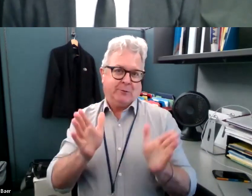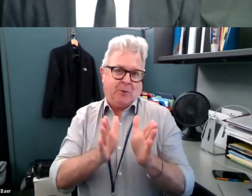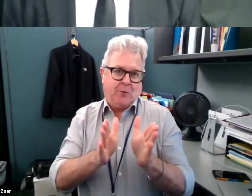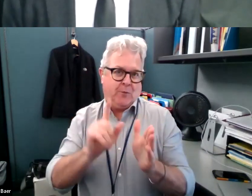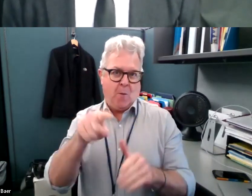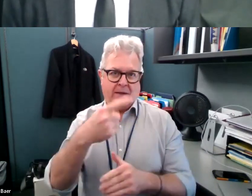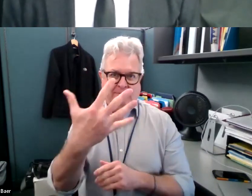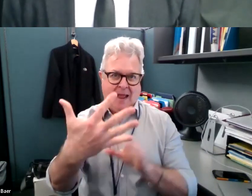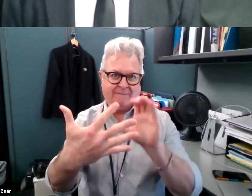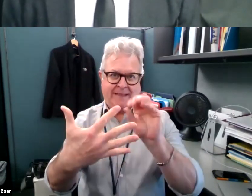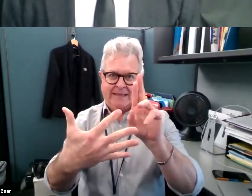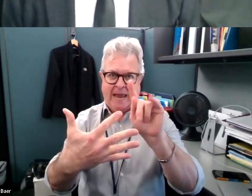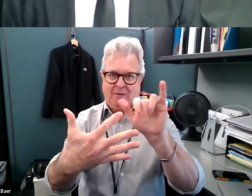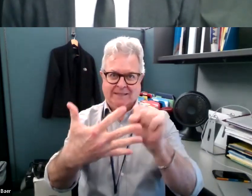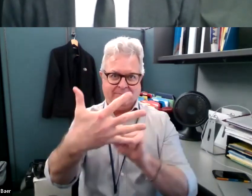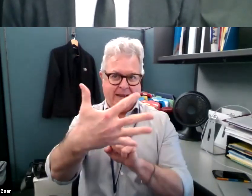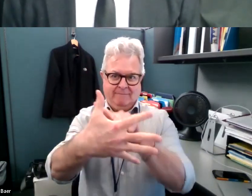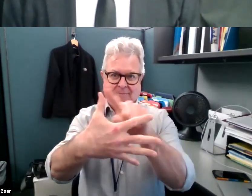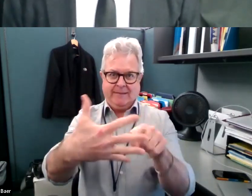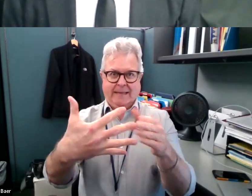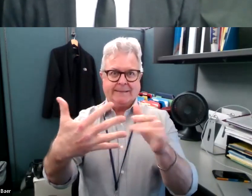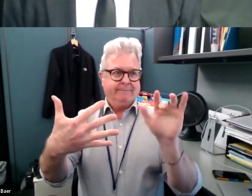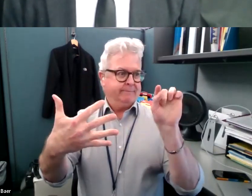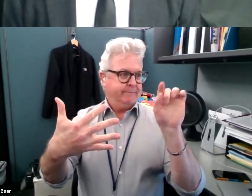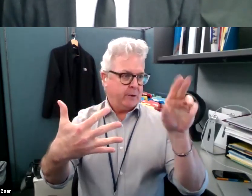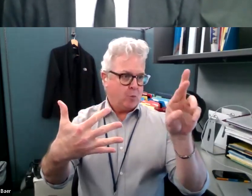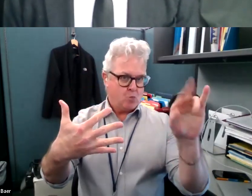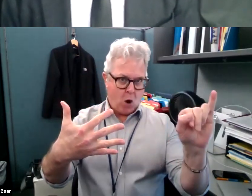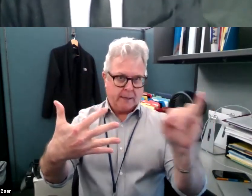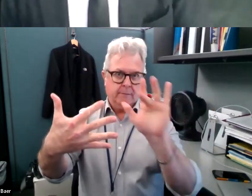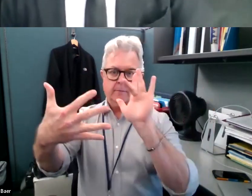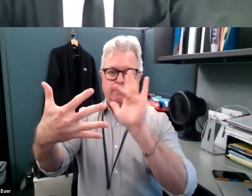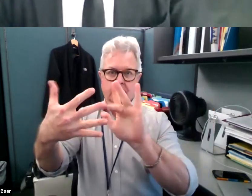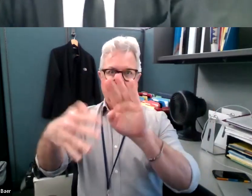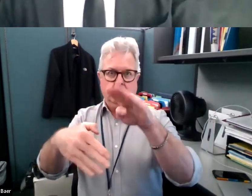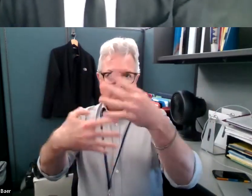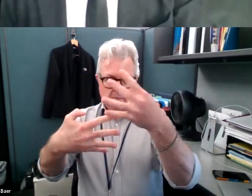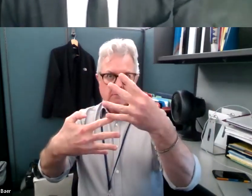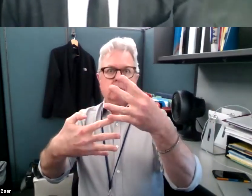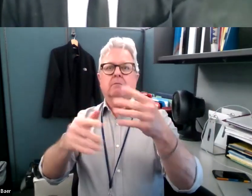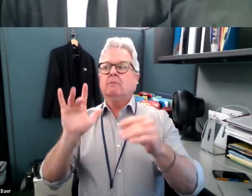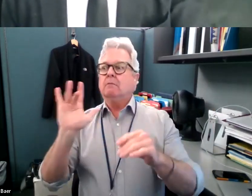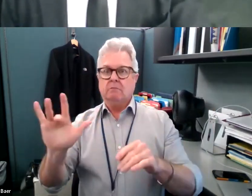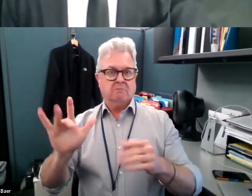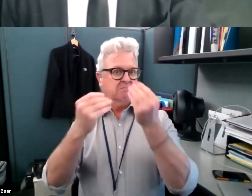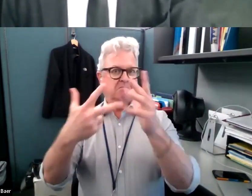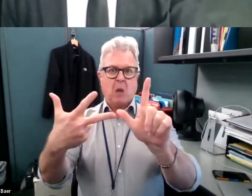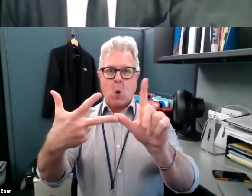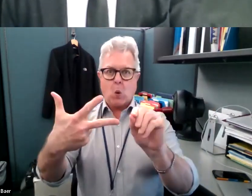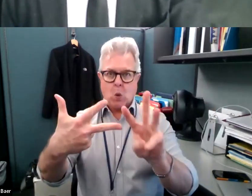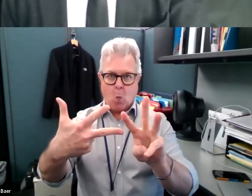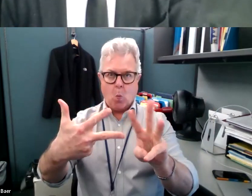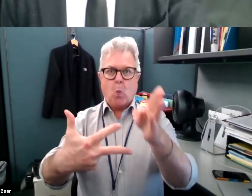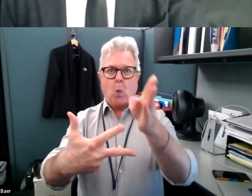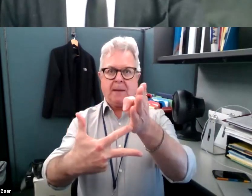all in one place. Rhode Island's community is small. There's only 5 counties here. So it's very easy to click on that